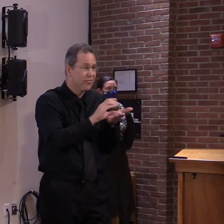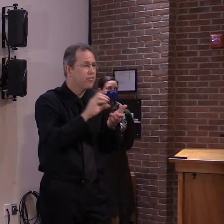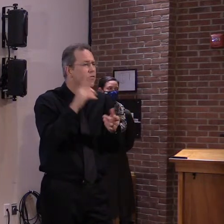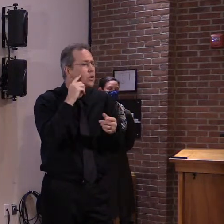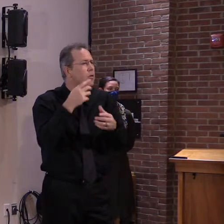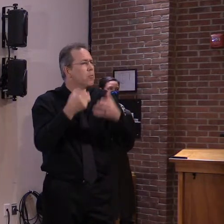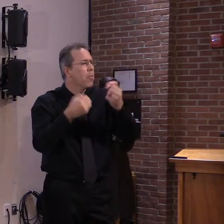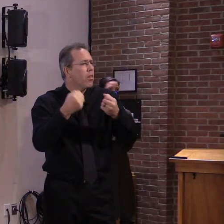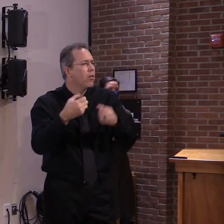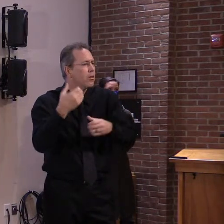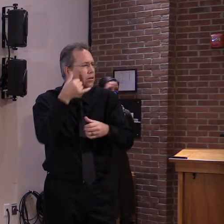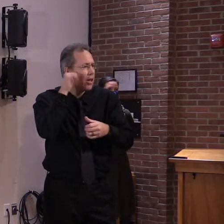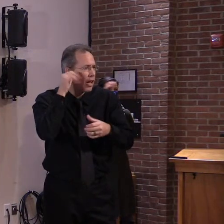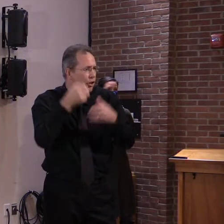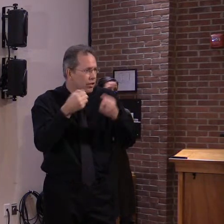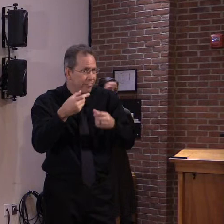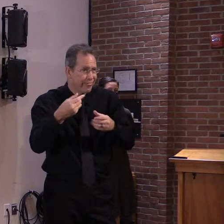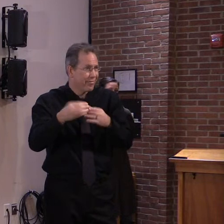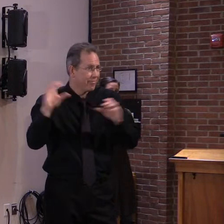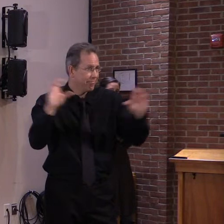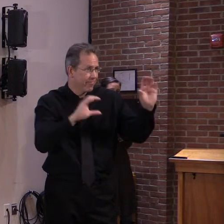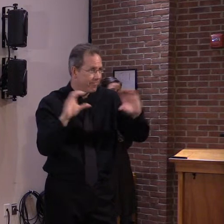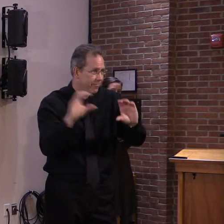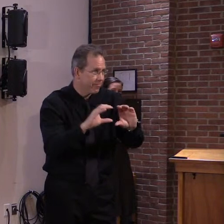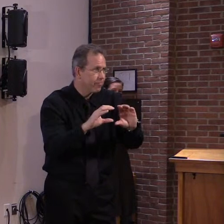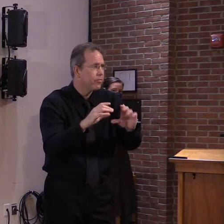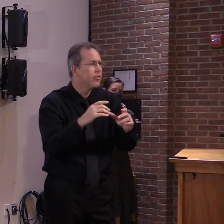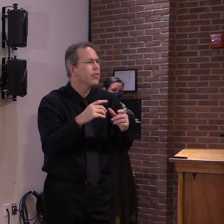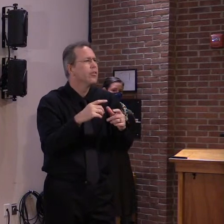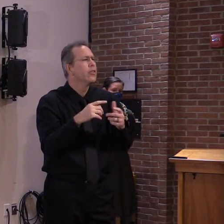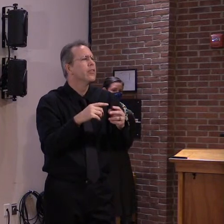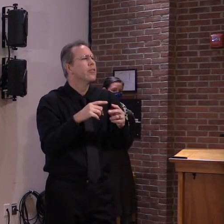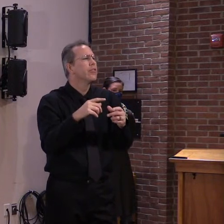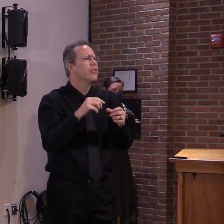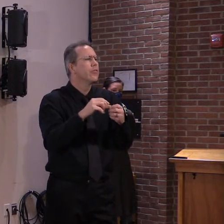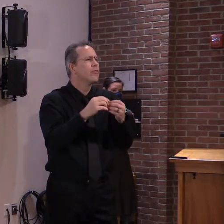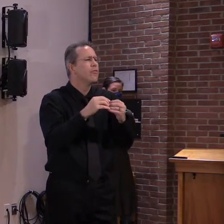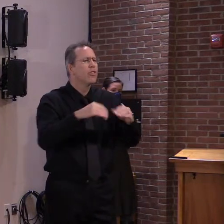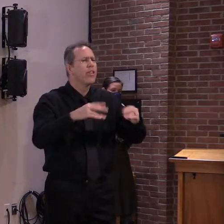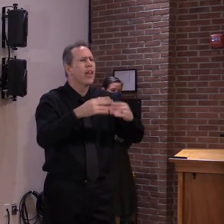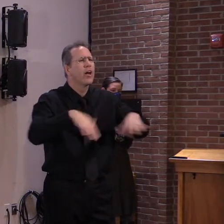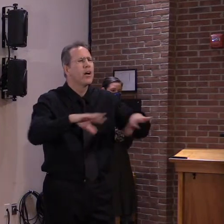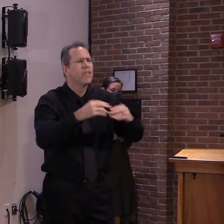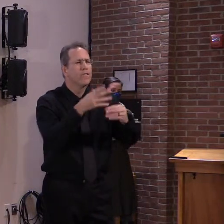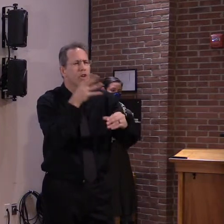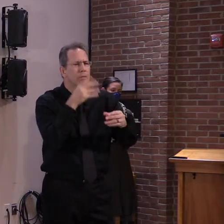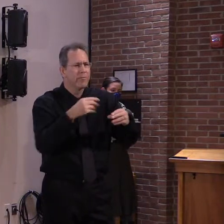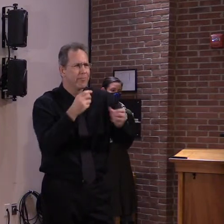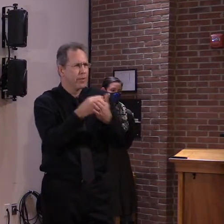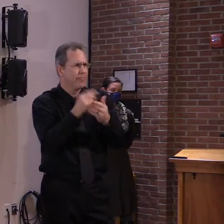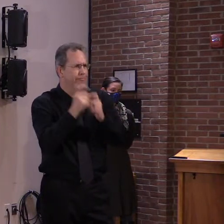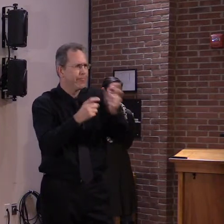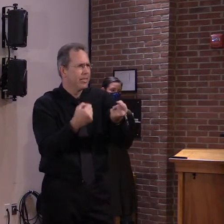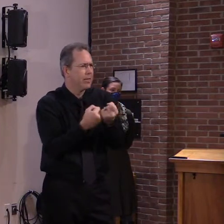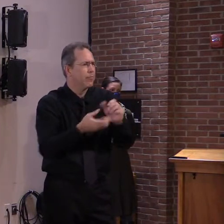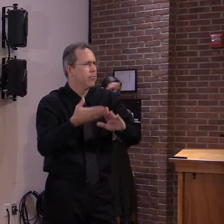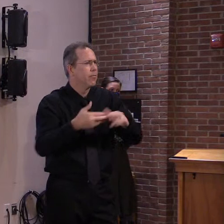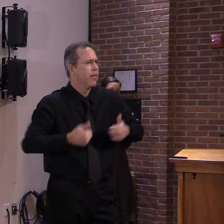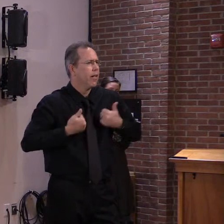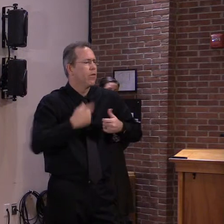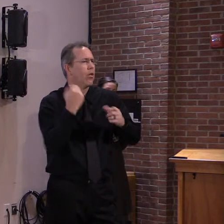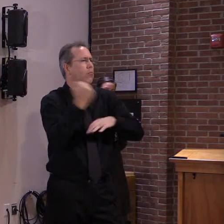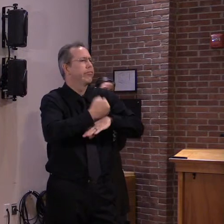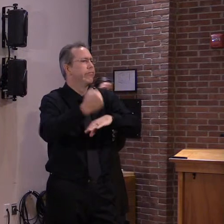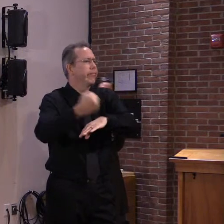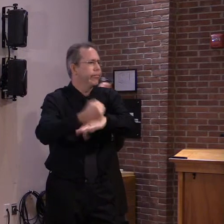industry to the working land farms because that program was undersubscribed. And the